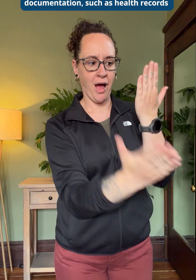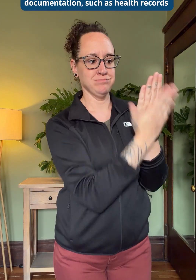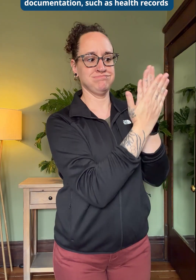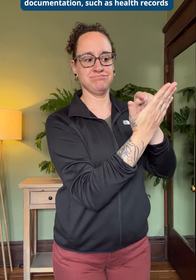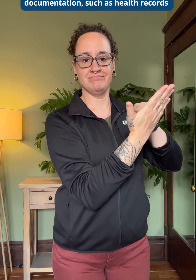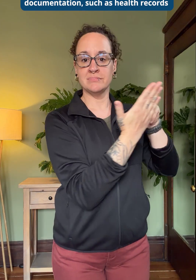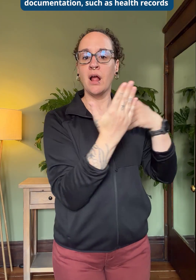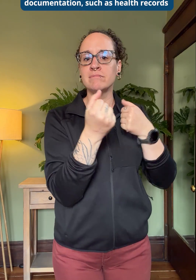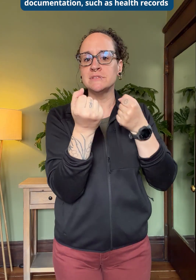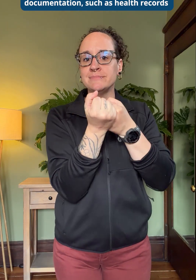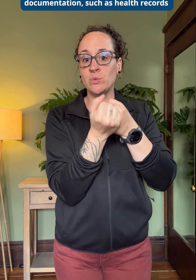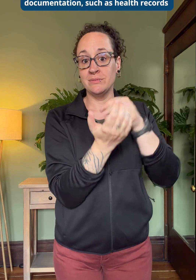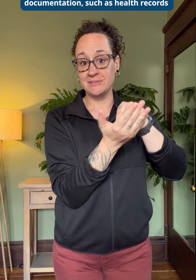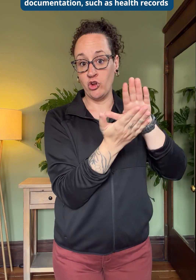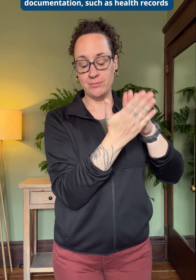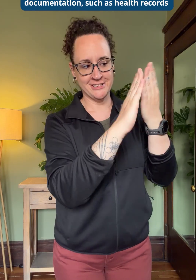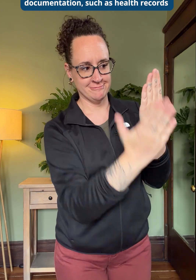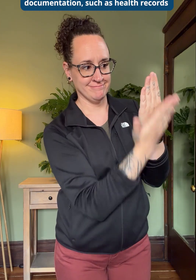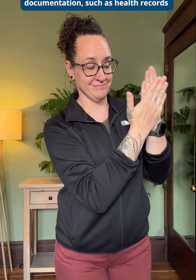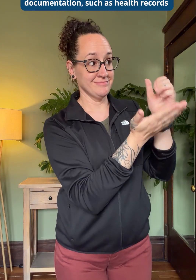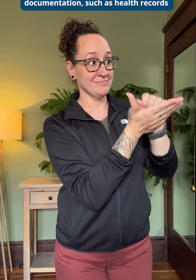and send it back with supporting documentation,